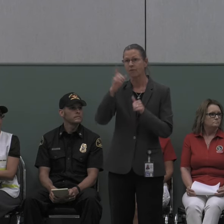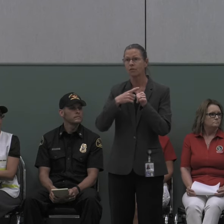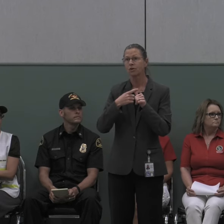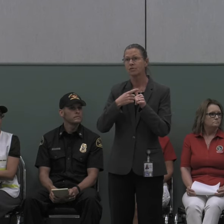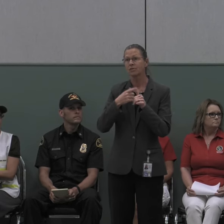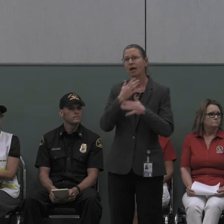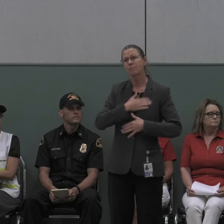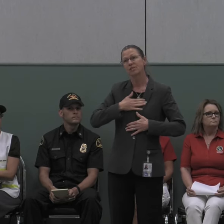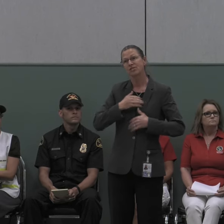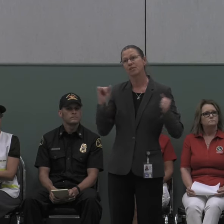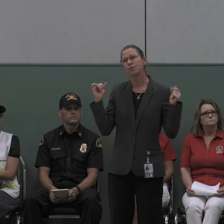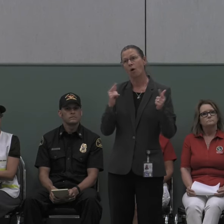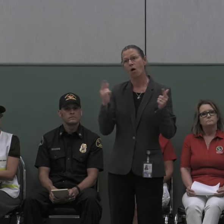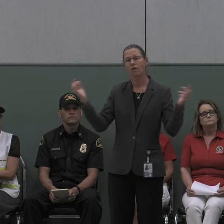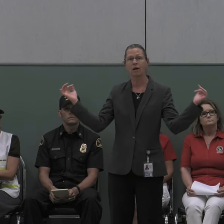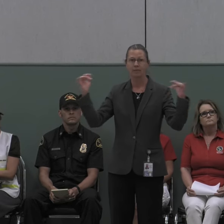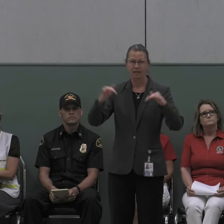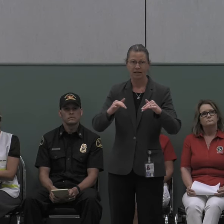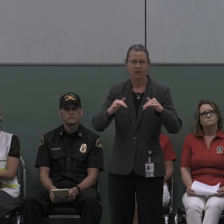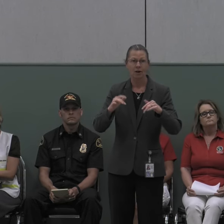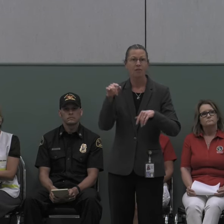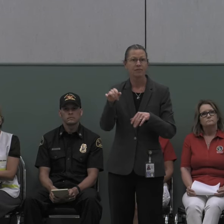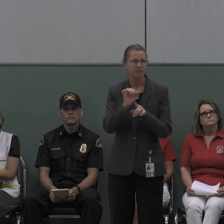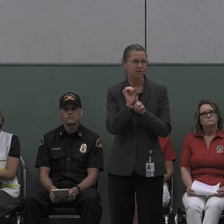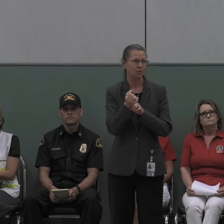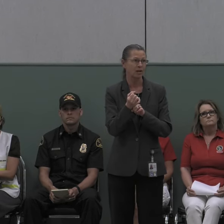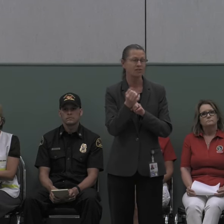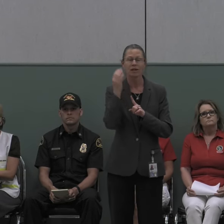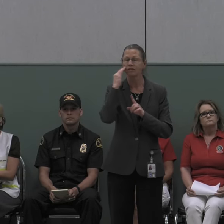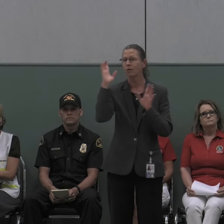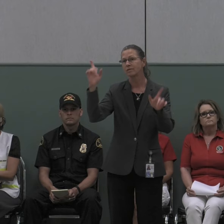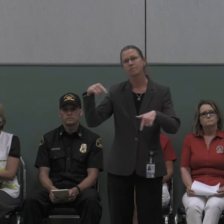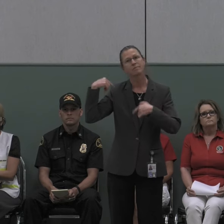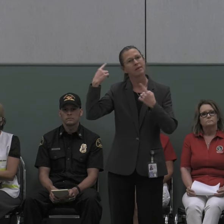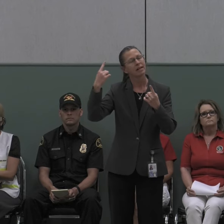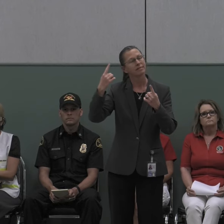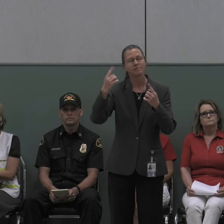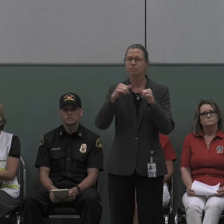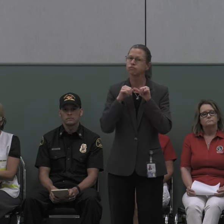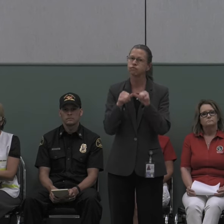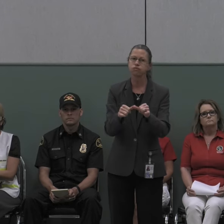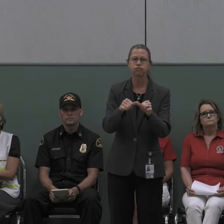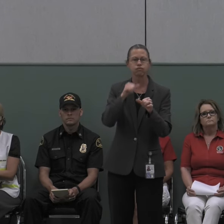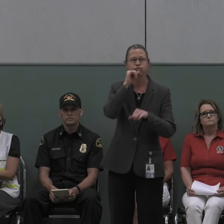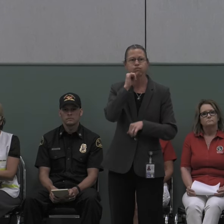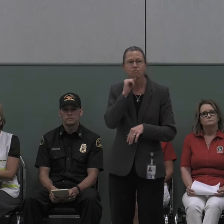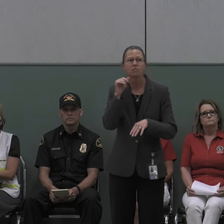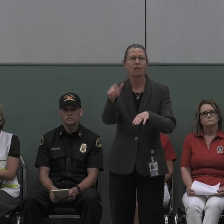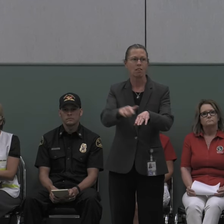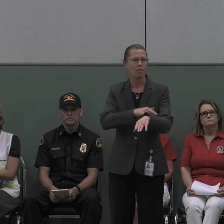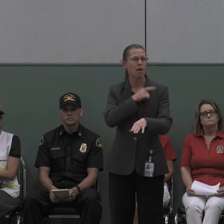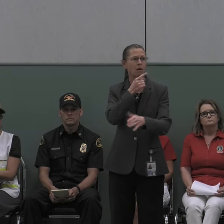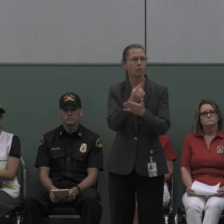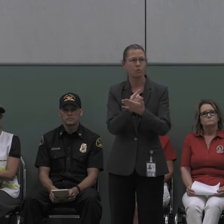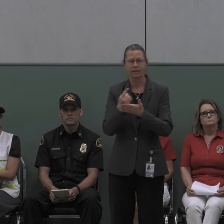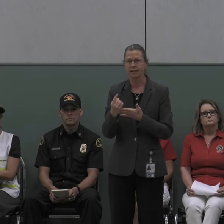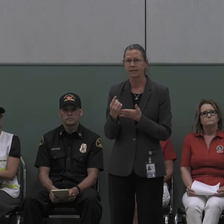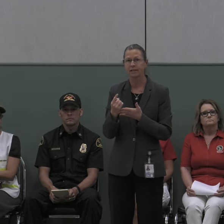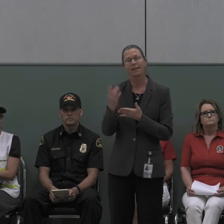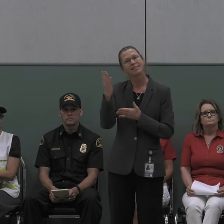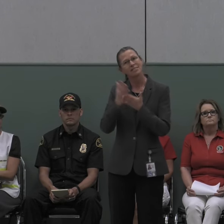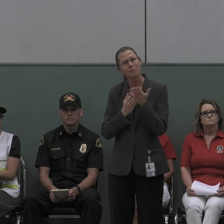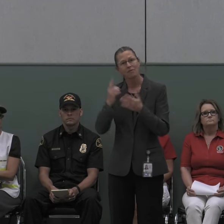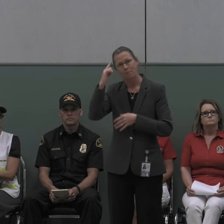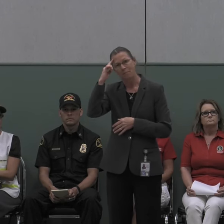being here on this situation. I know this has been a long, long week, and some mental portions of it is